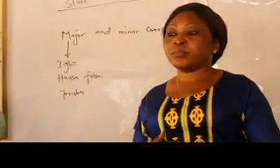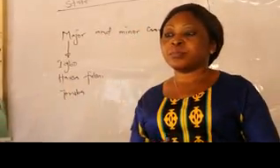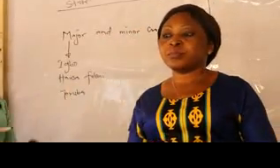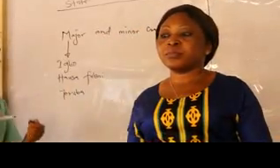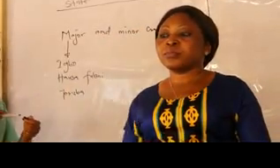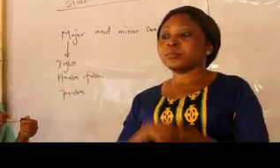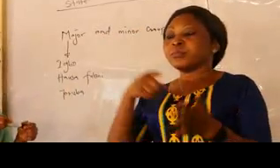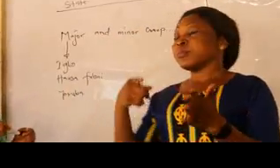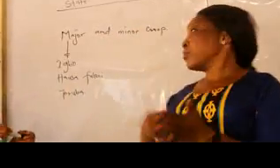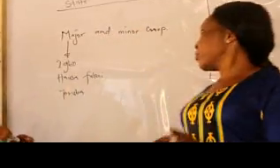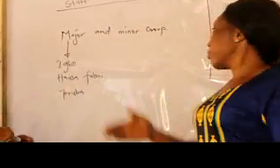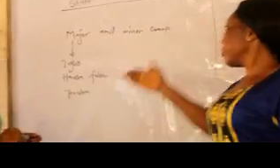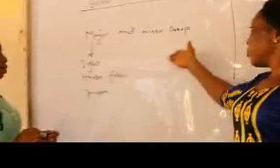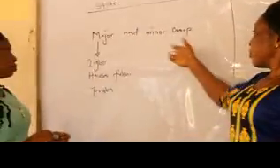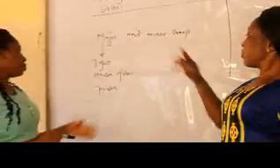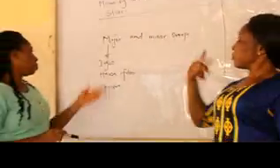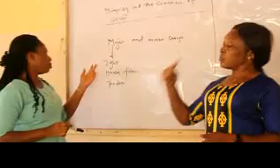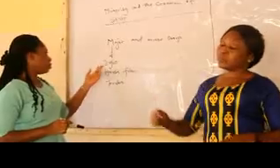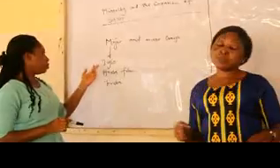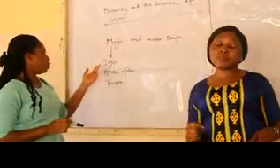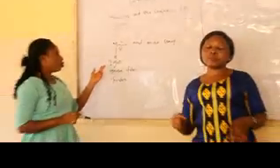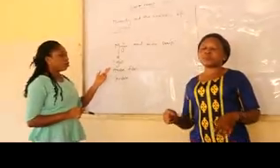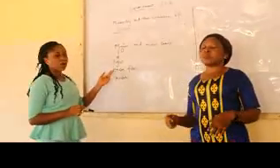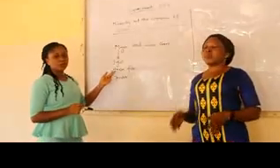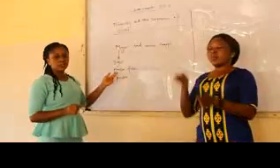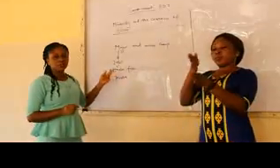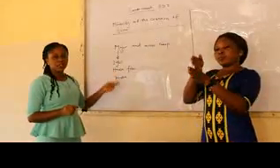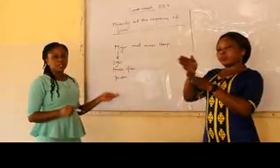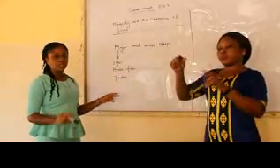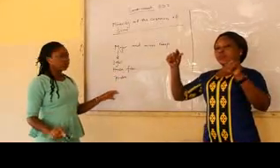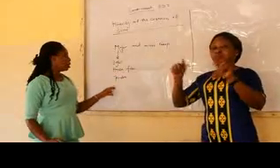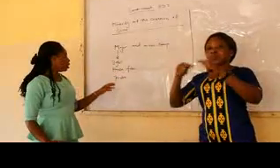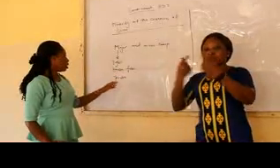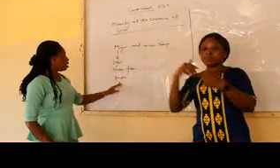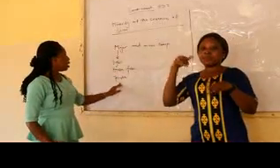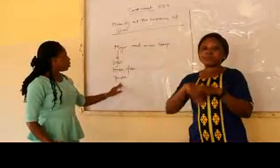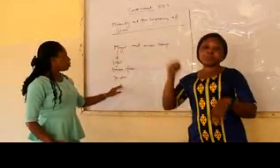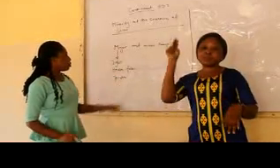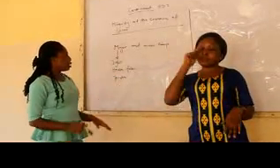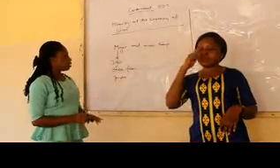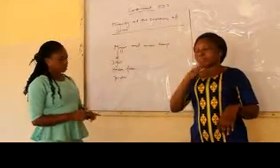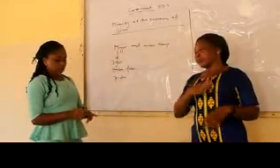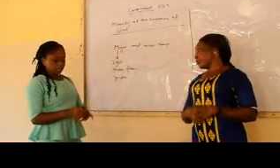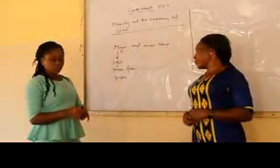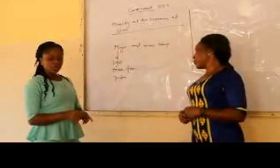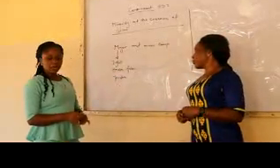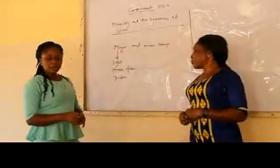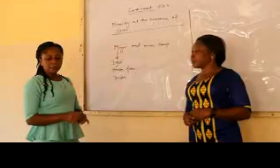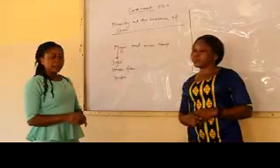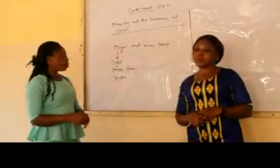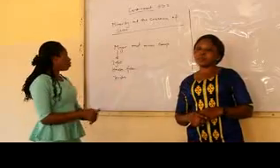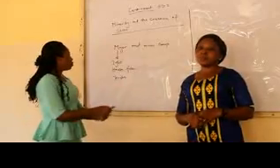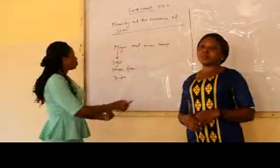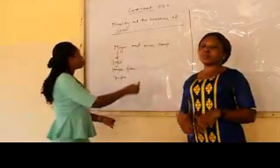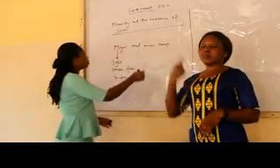These are the major ethnic groups in Nigeria: Igbo, Hausa, Fulani, and Yoruba. Then talking about